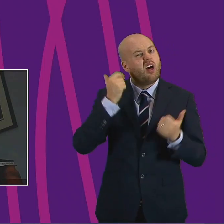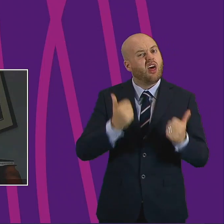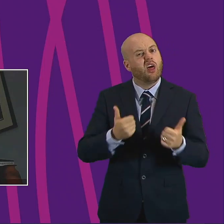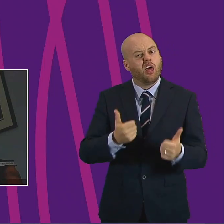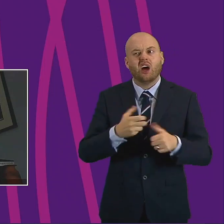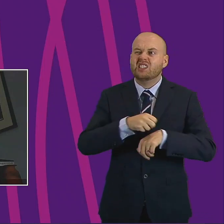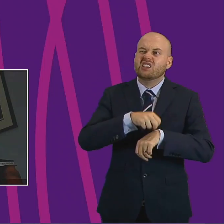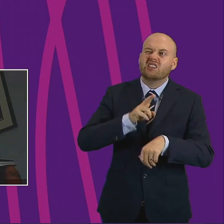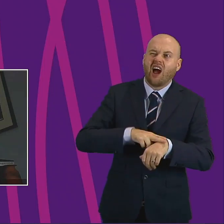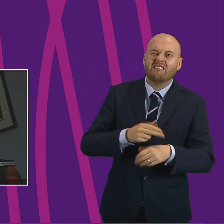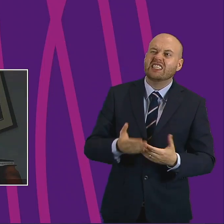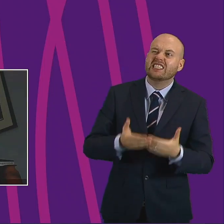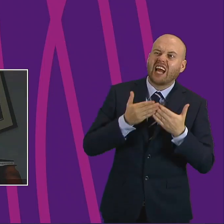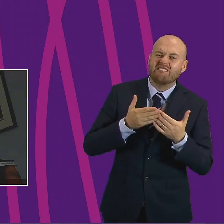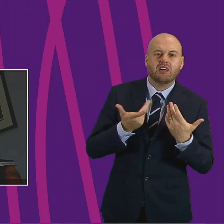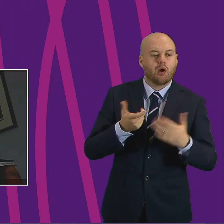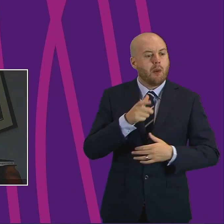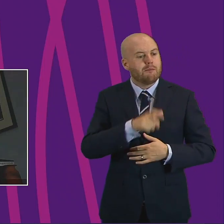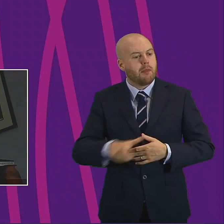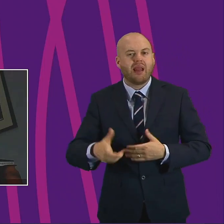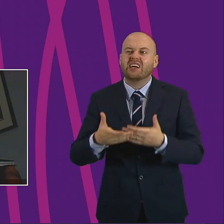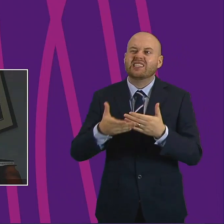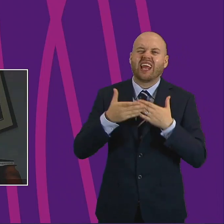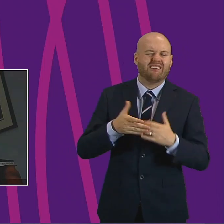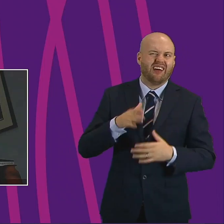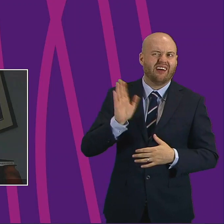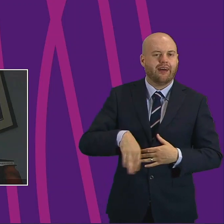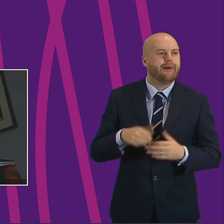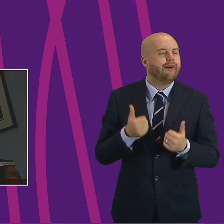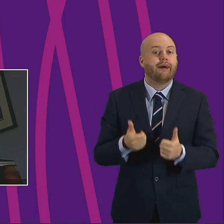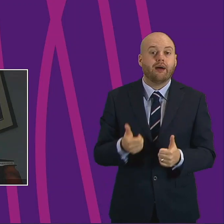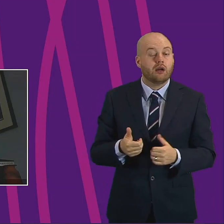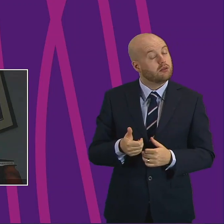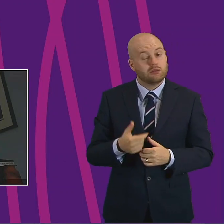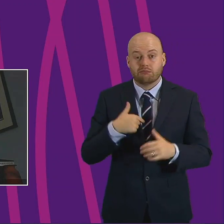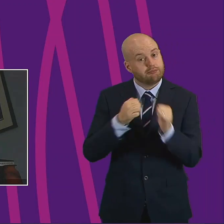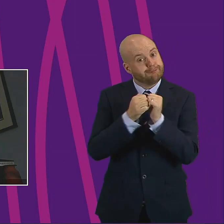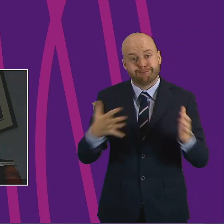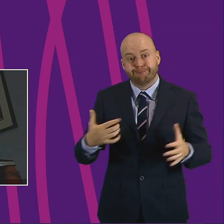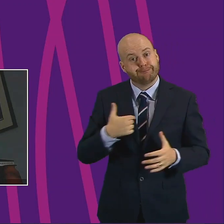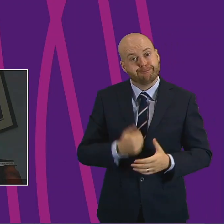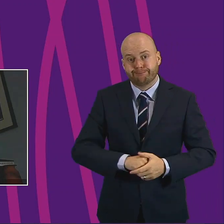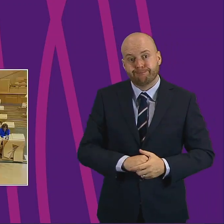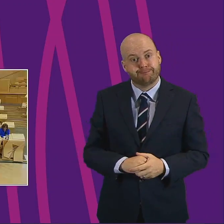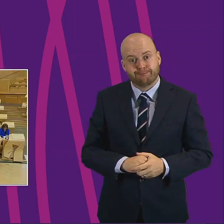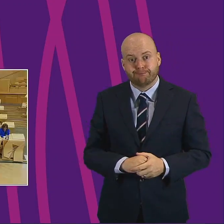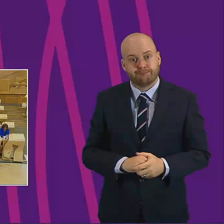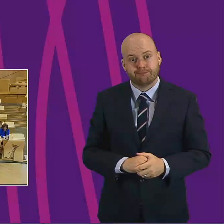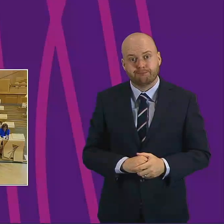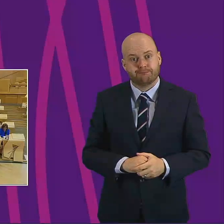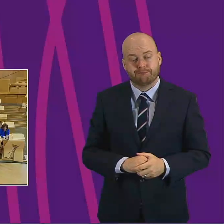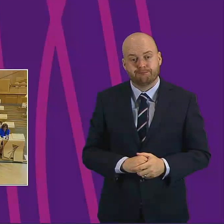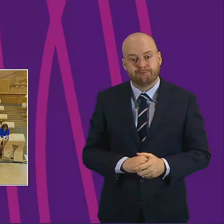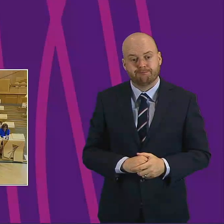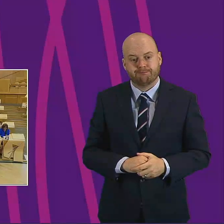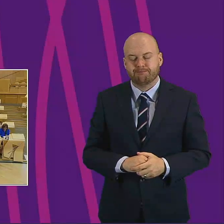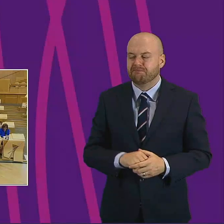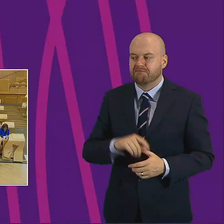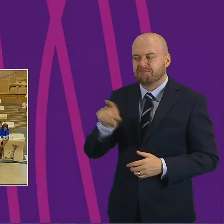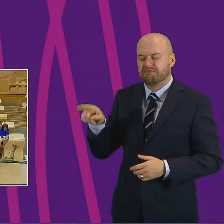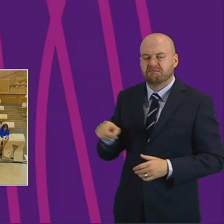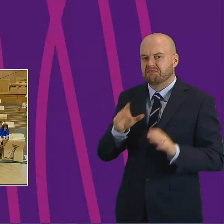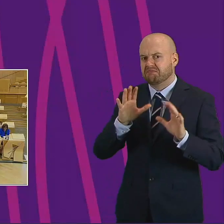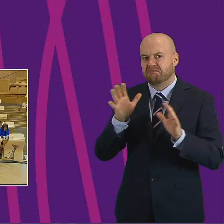pupils, then he is welcome to that view, but it is not one that I share. Kenneth Gibson, to be followed by Willie Rennie.